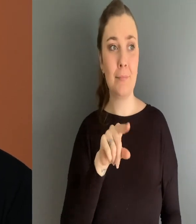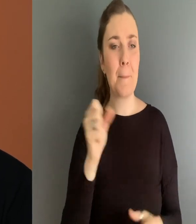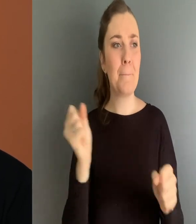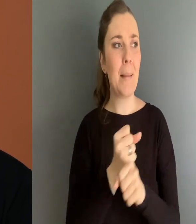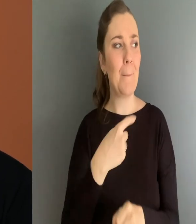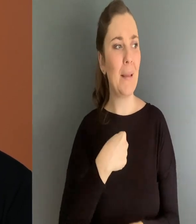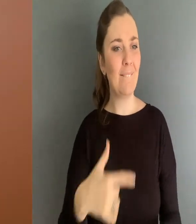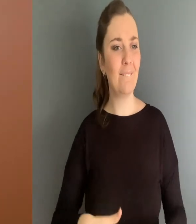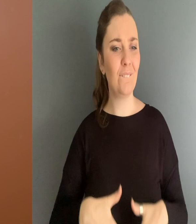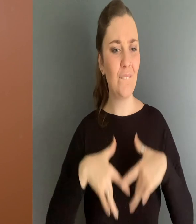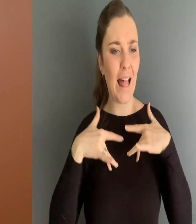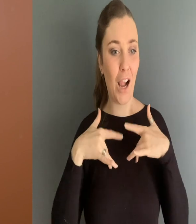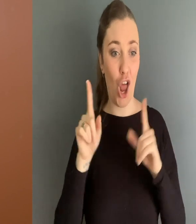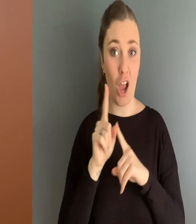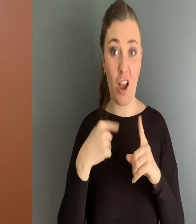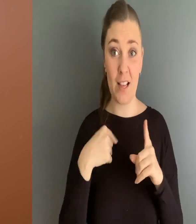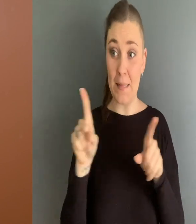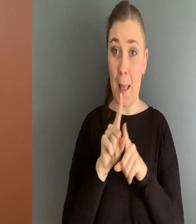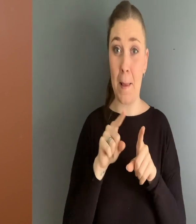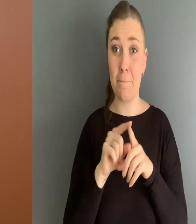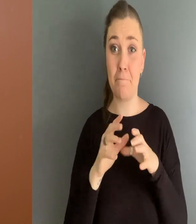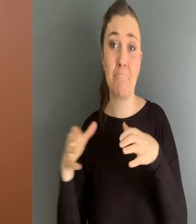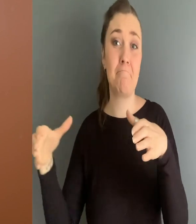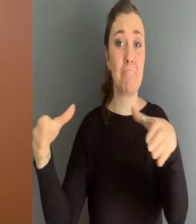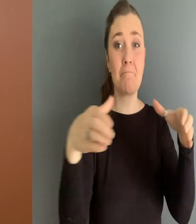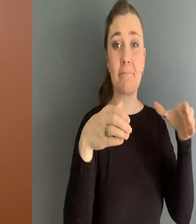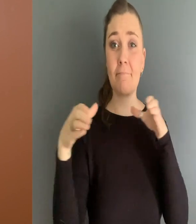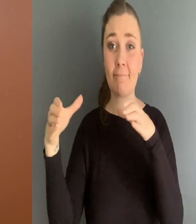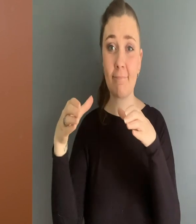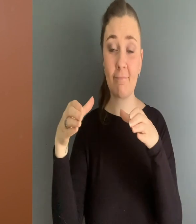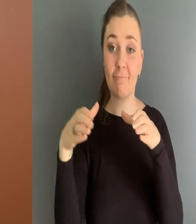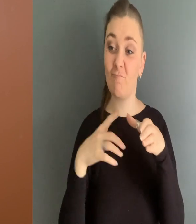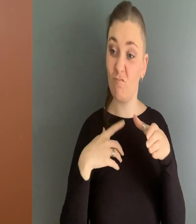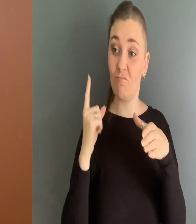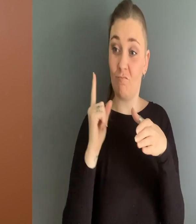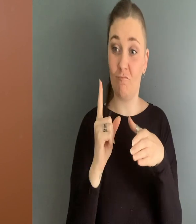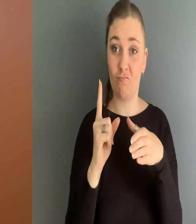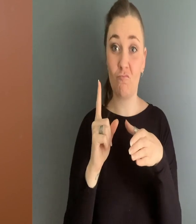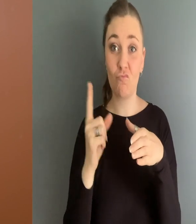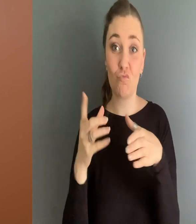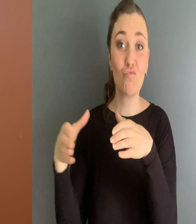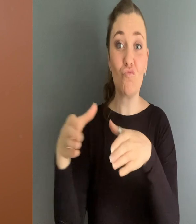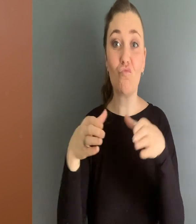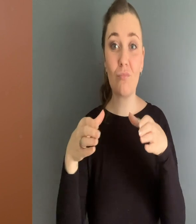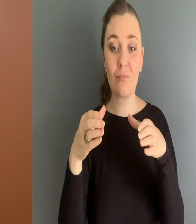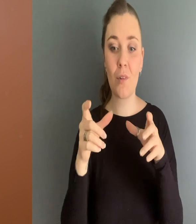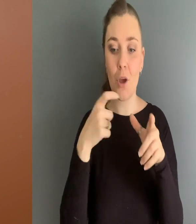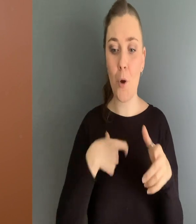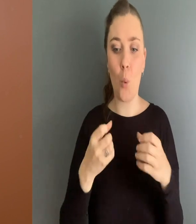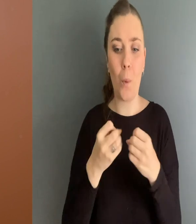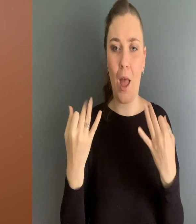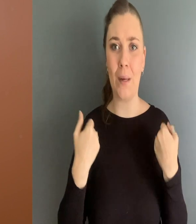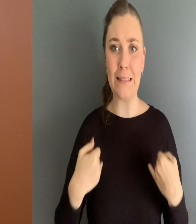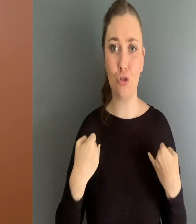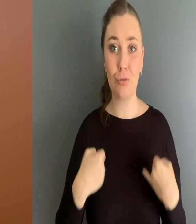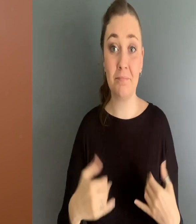me feel like i was one of them like a person without a condition because